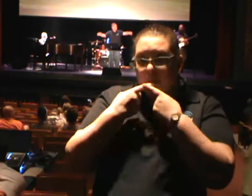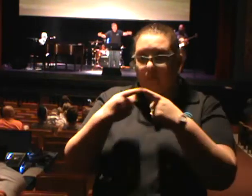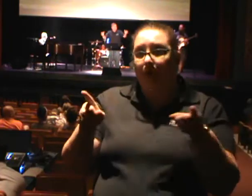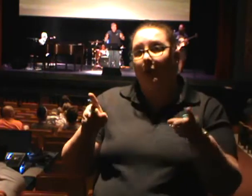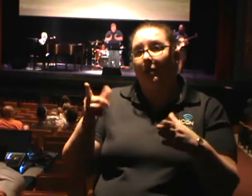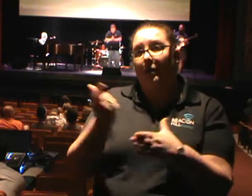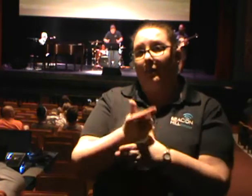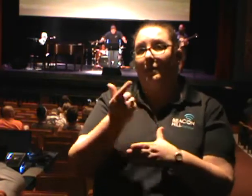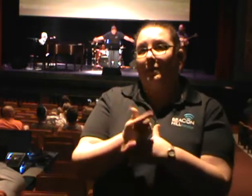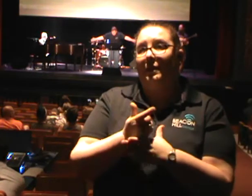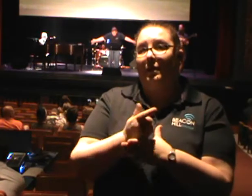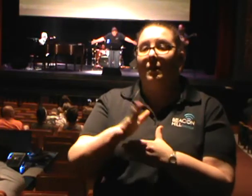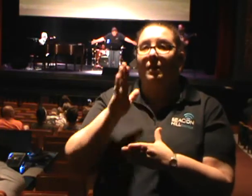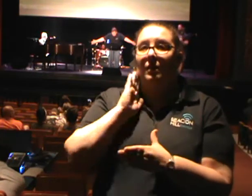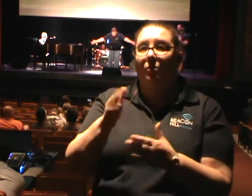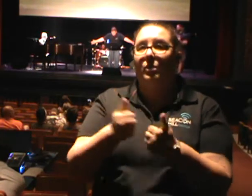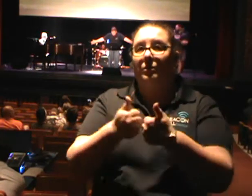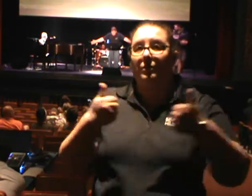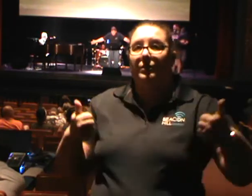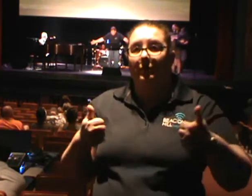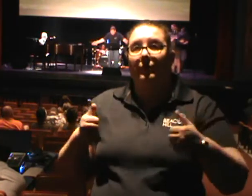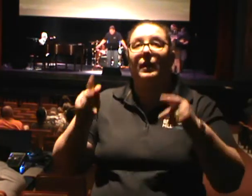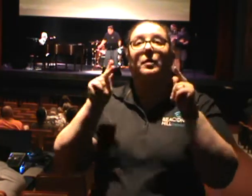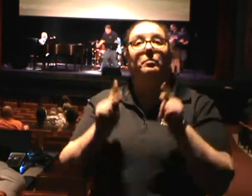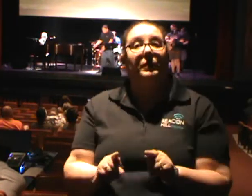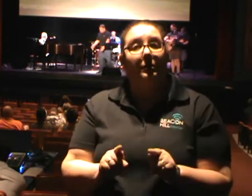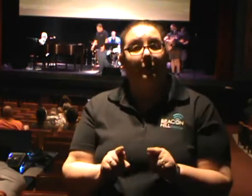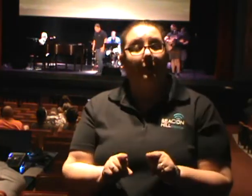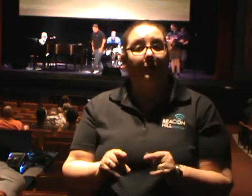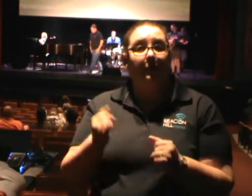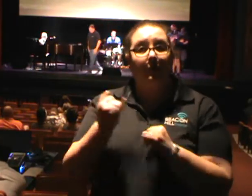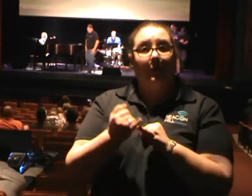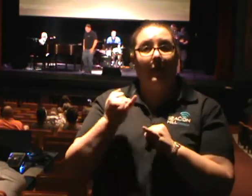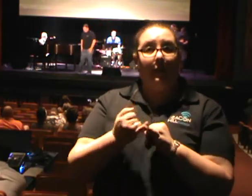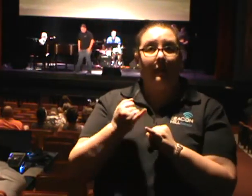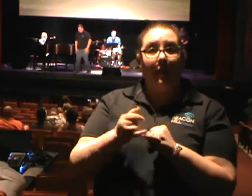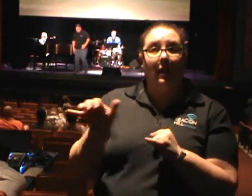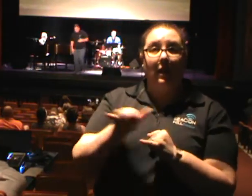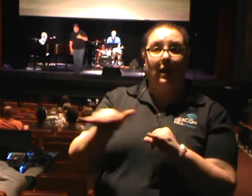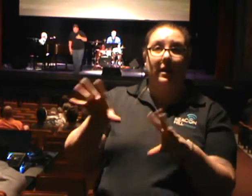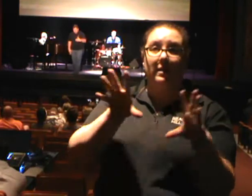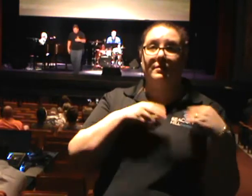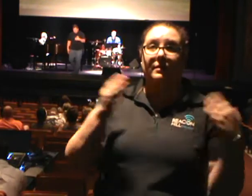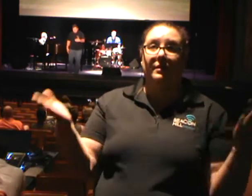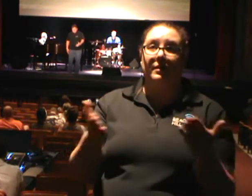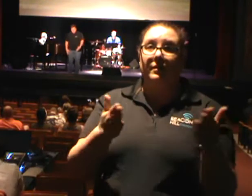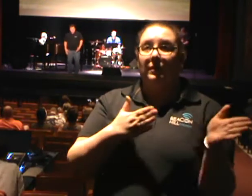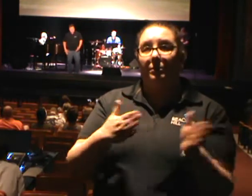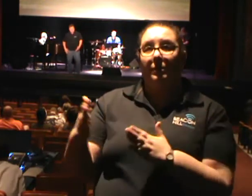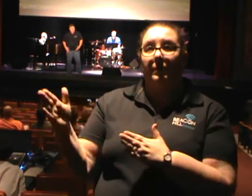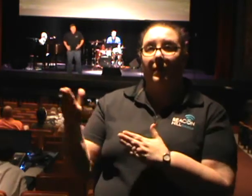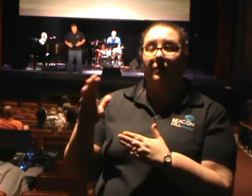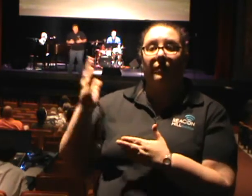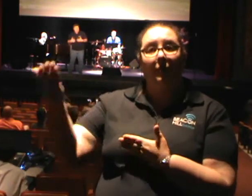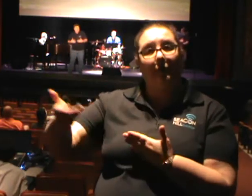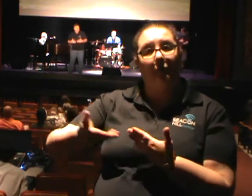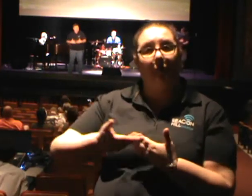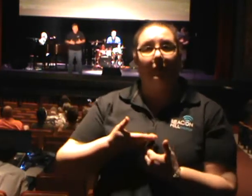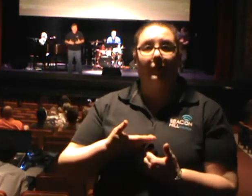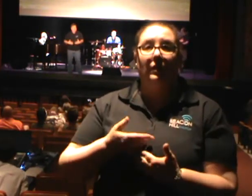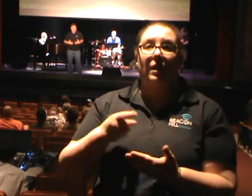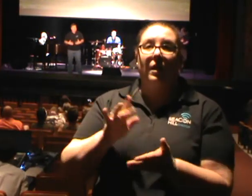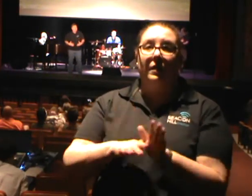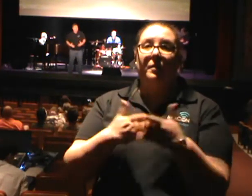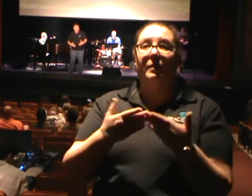of the gospel will divide people. And lastly, as I leave here this morning, as I prepare for invitation, what